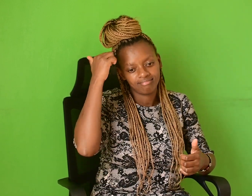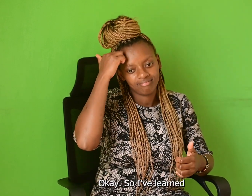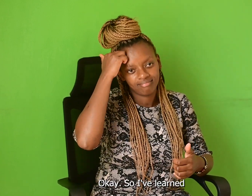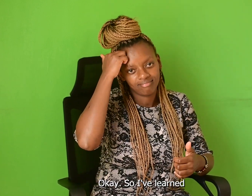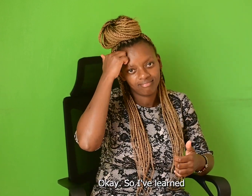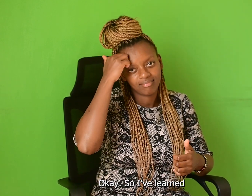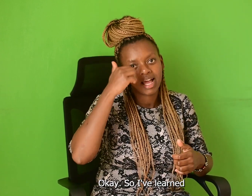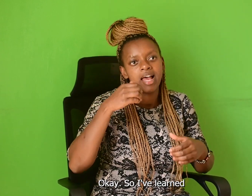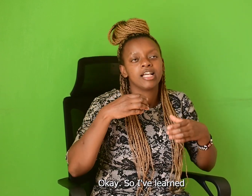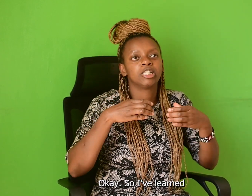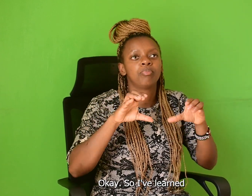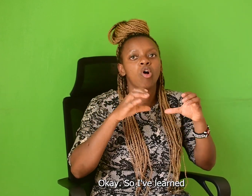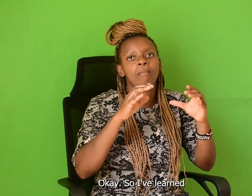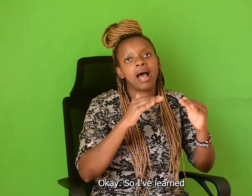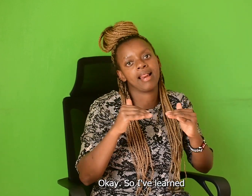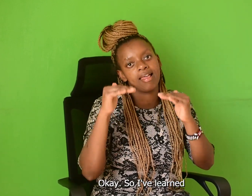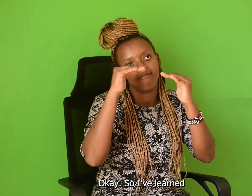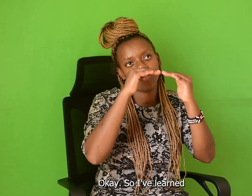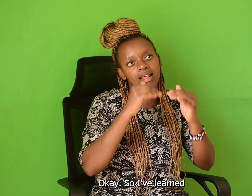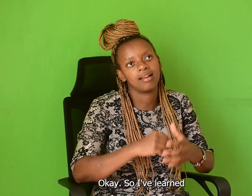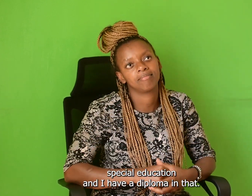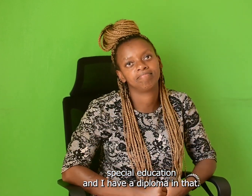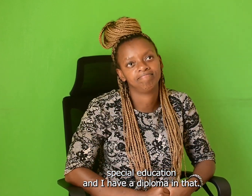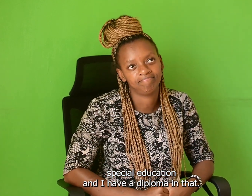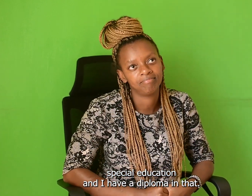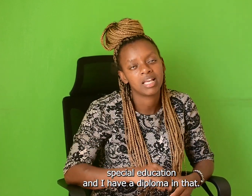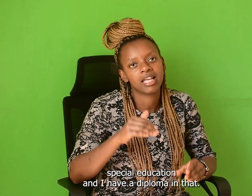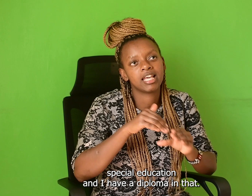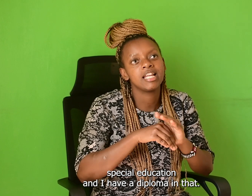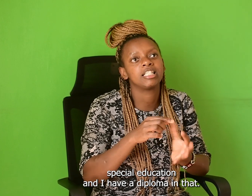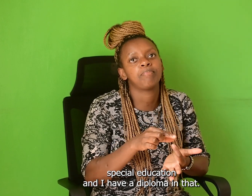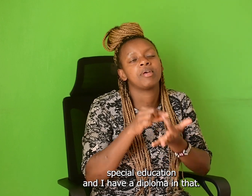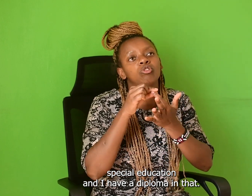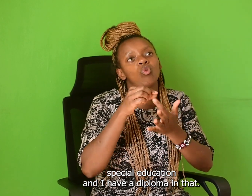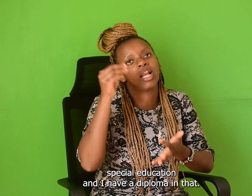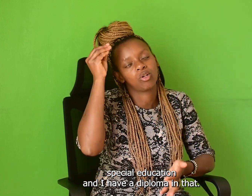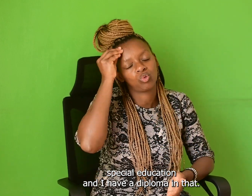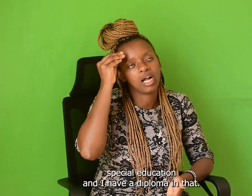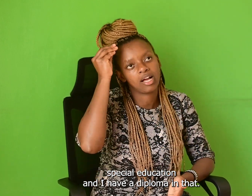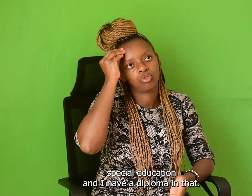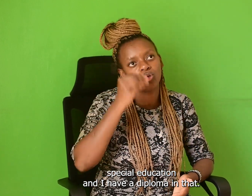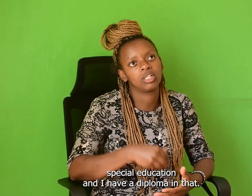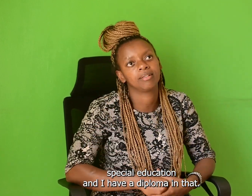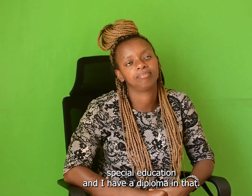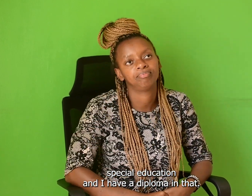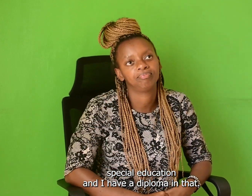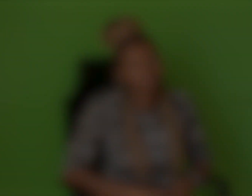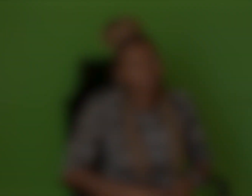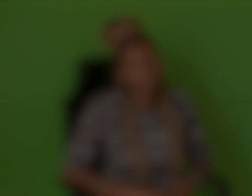Okay, so I've learned special education and I have a diploma in that.